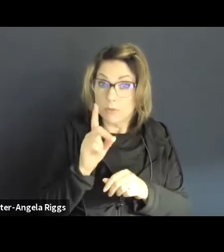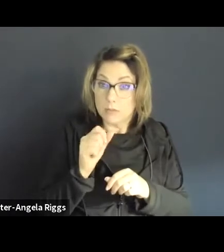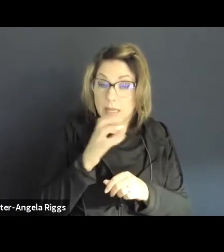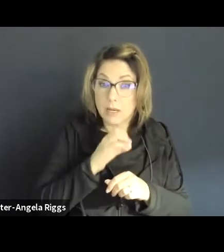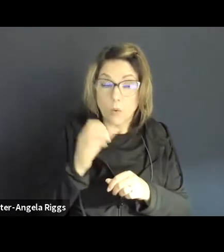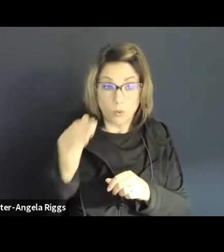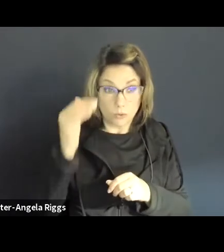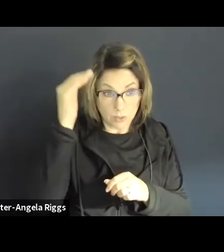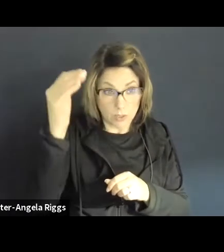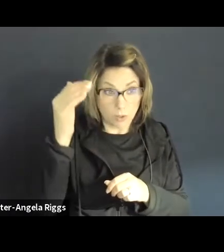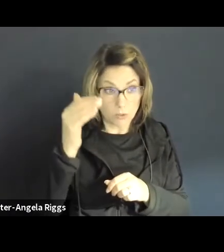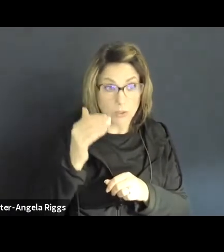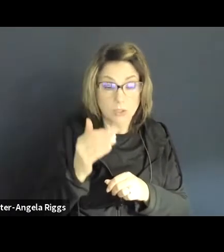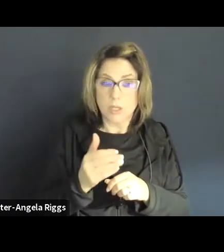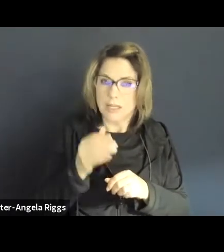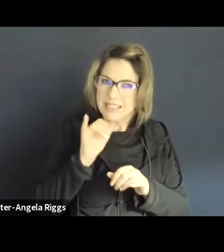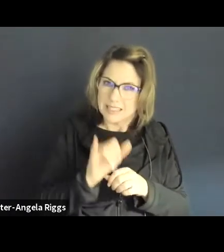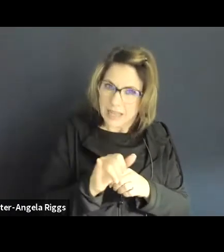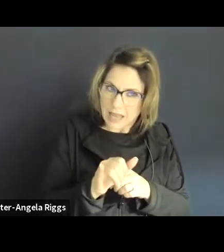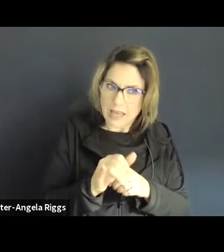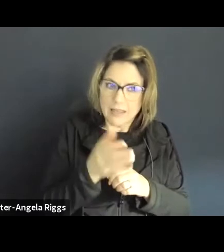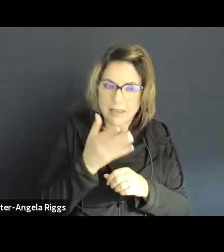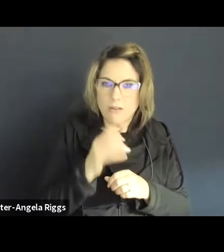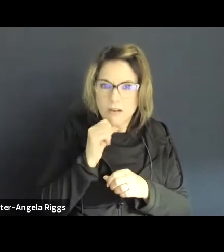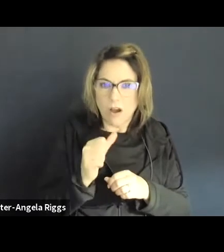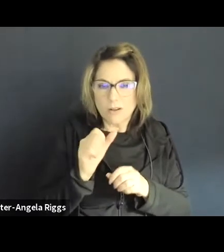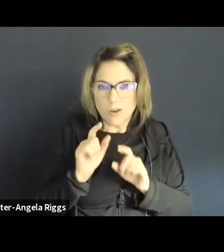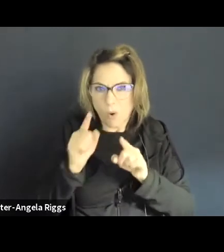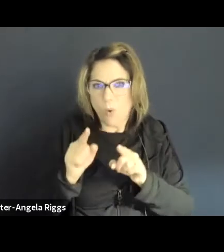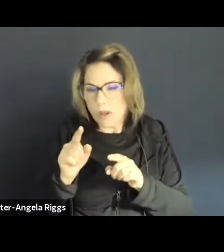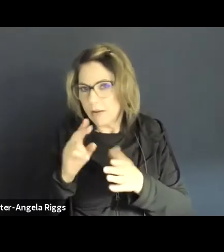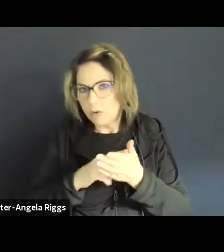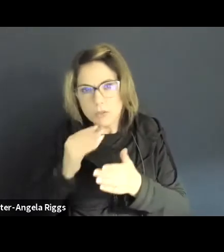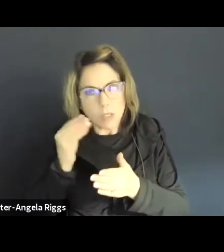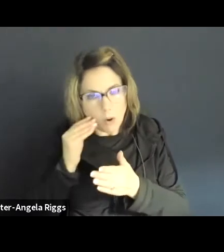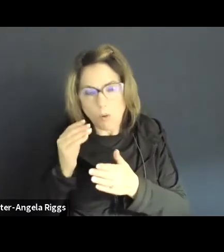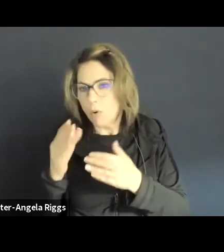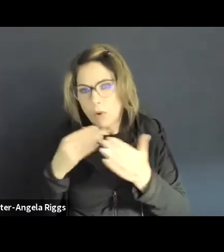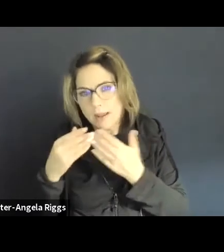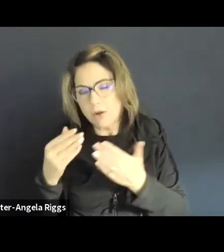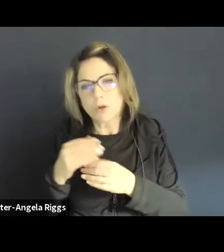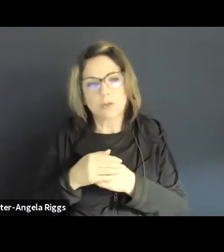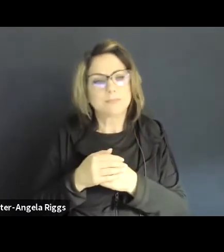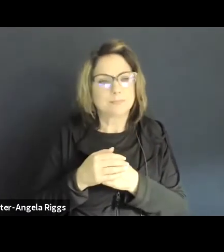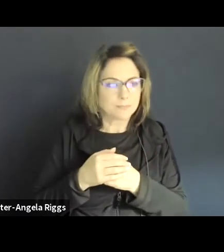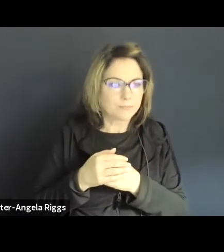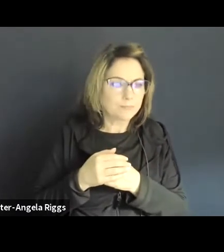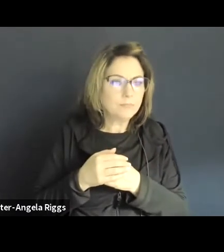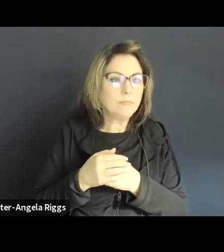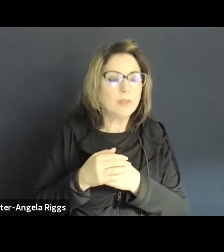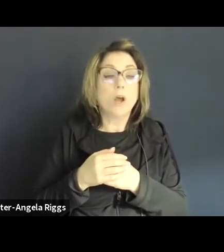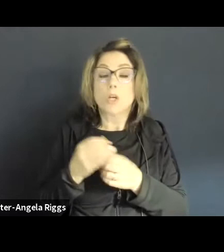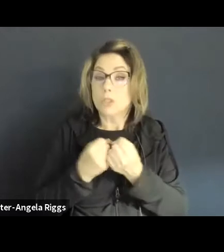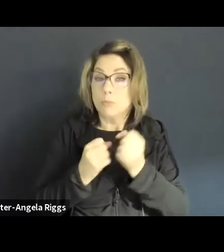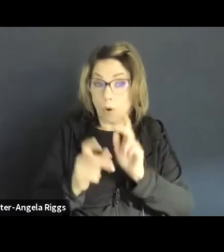in place and avoid admission into an institution, and supporting people with disabilities or chronic conditions and